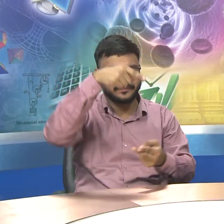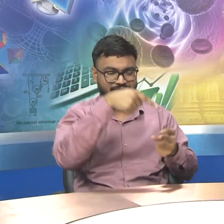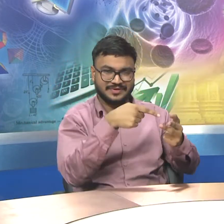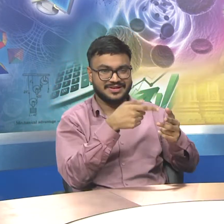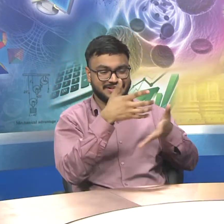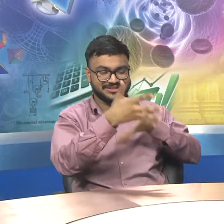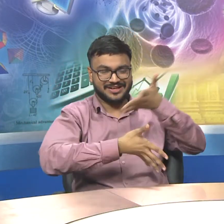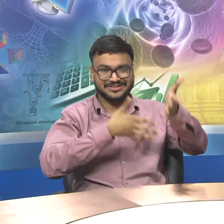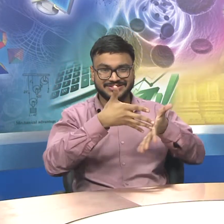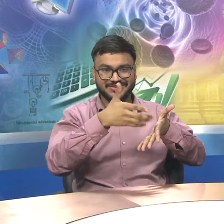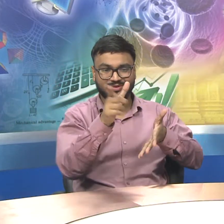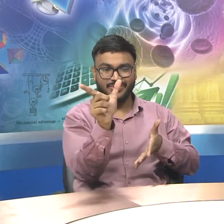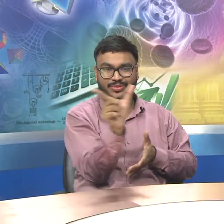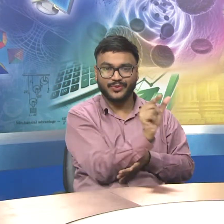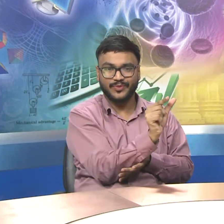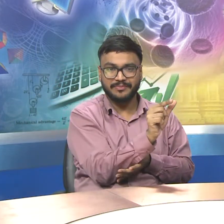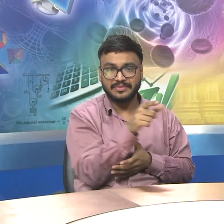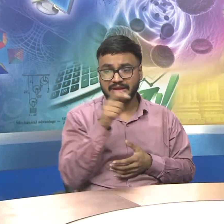Example, twist in a story.